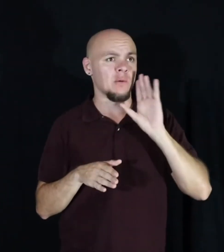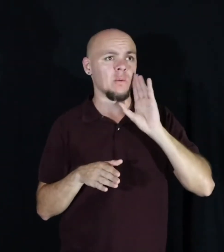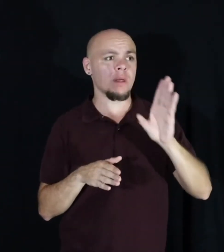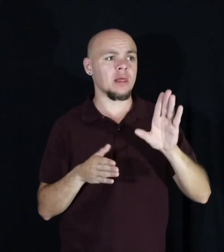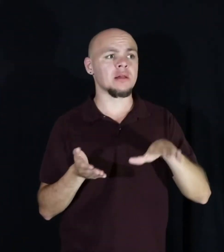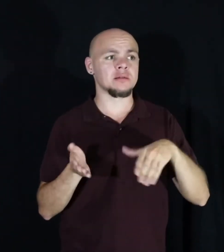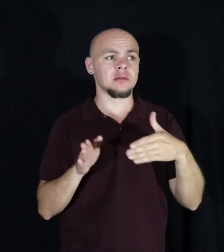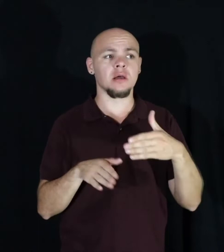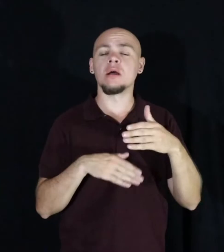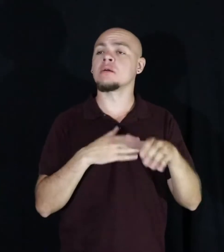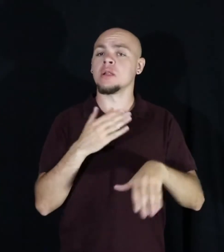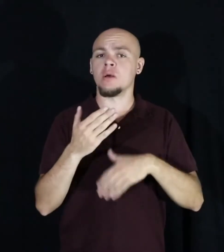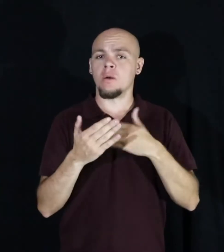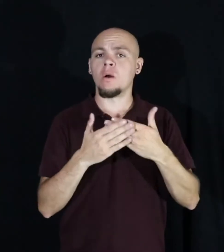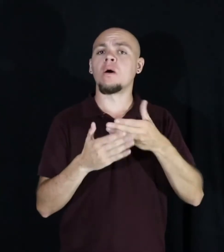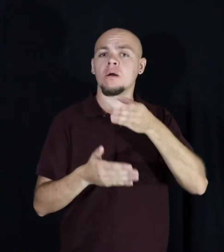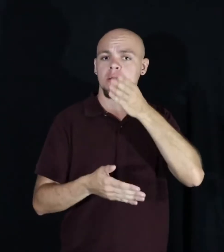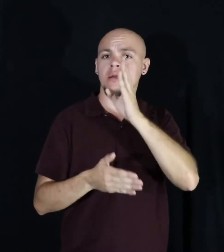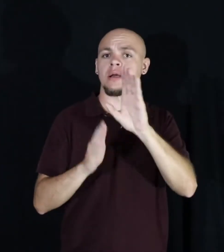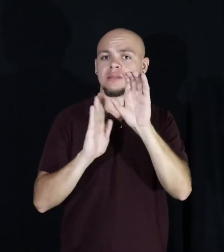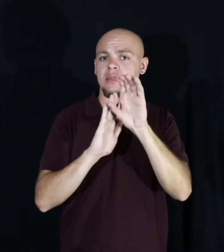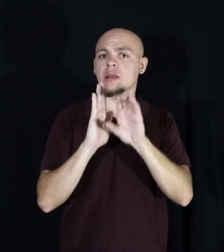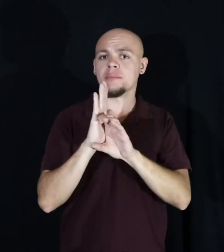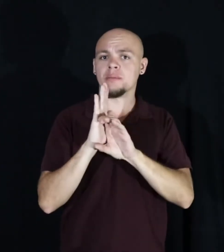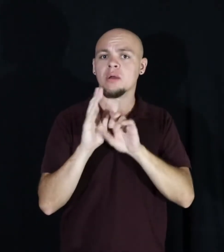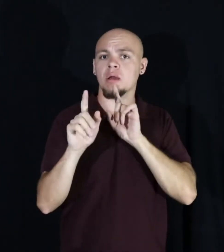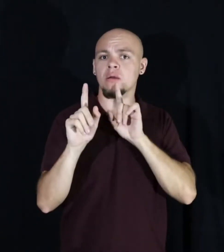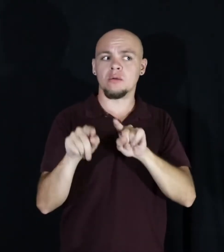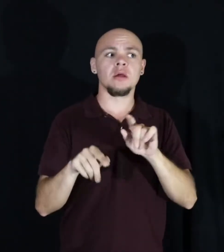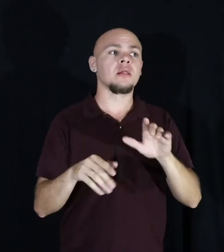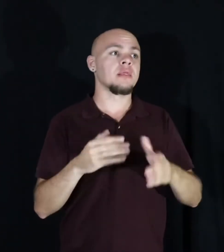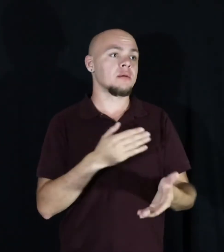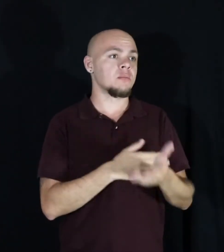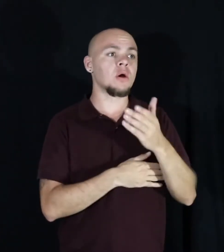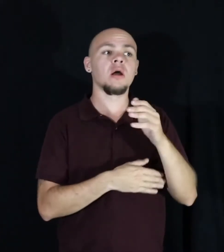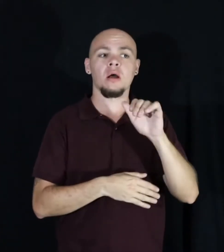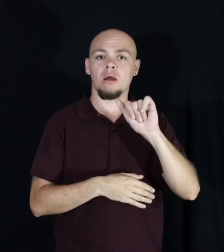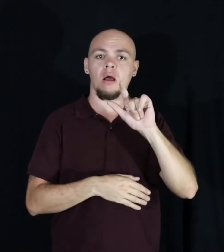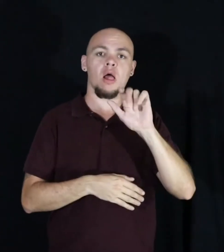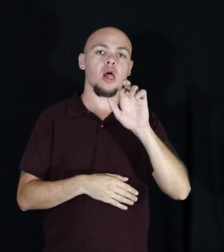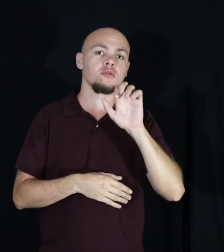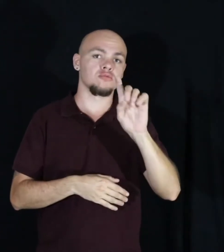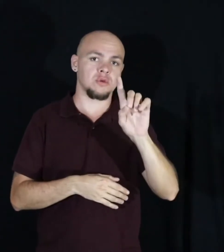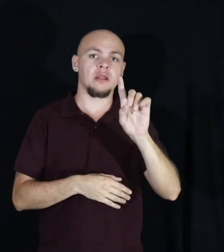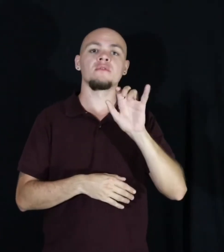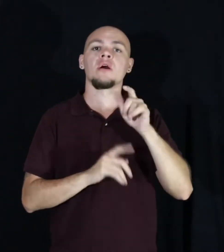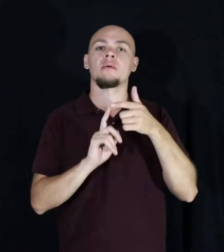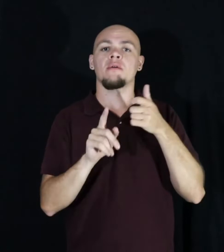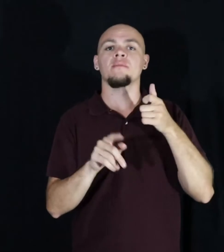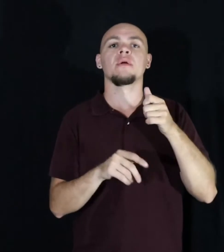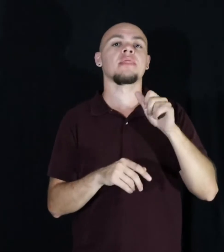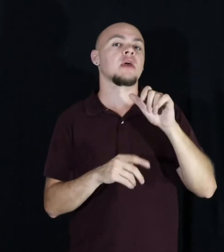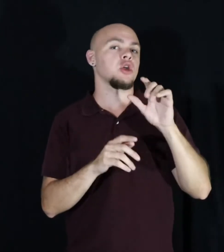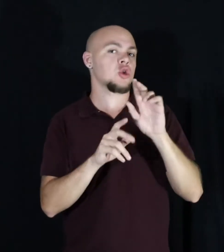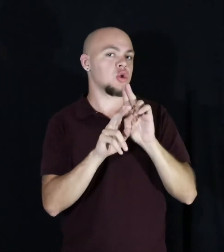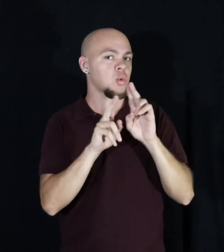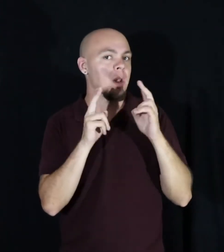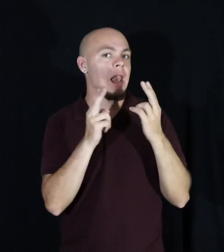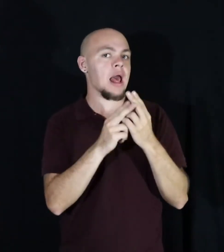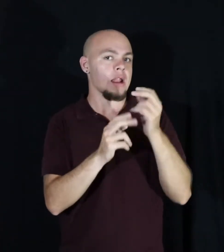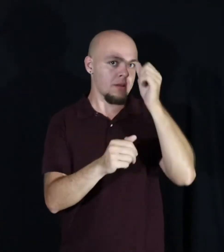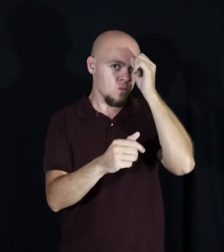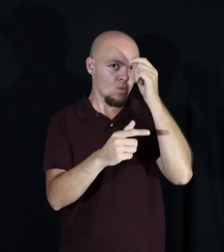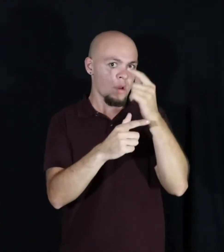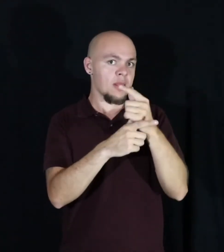all the commandments of God. Early this morning, Reuben Allred, fundamentalist leader of the Apostolic United Brethren, was found shot dead in